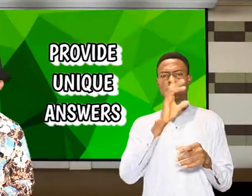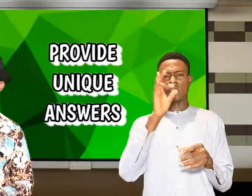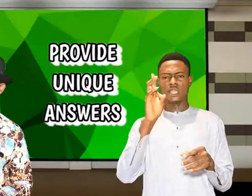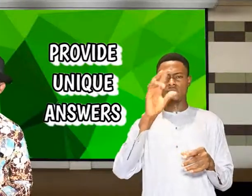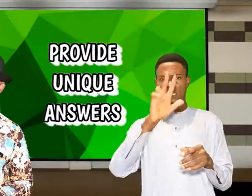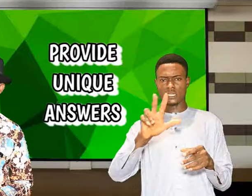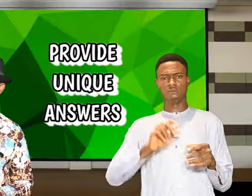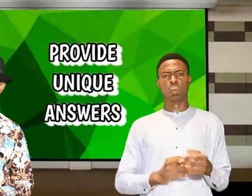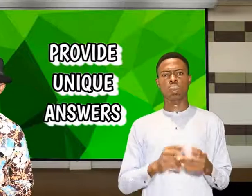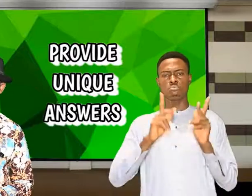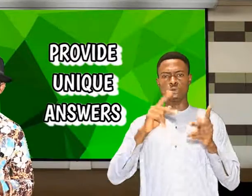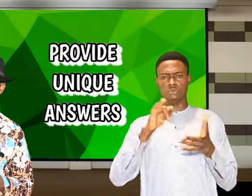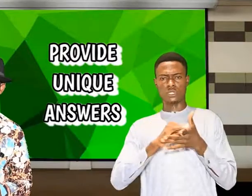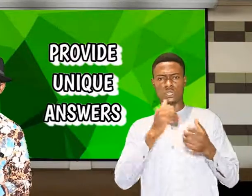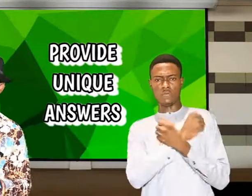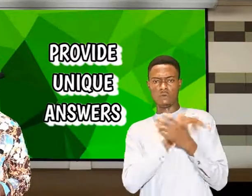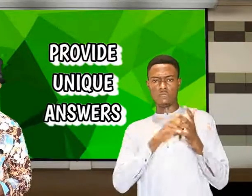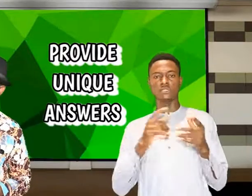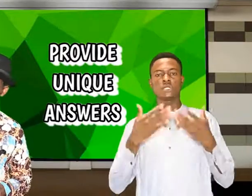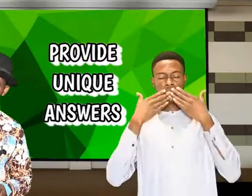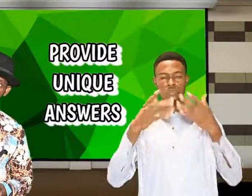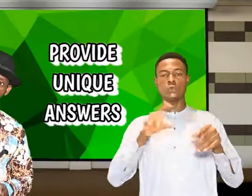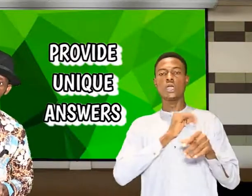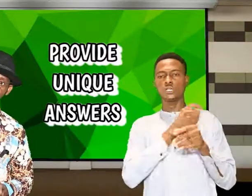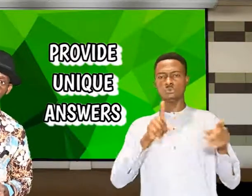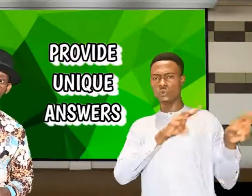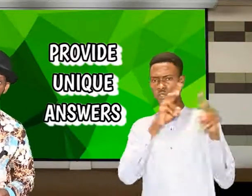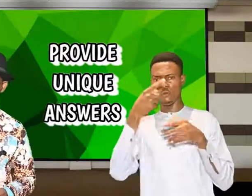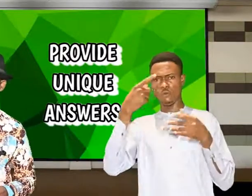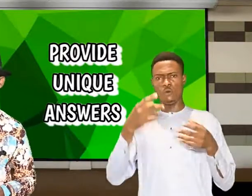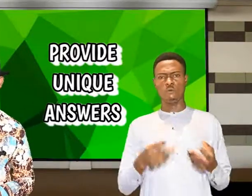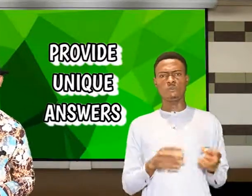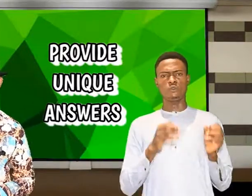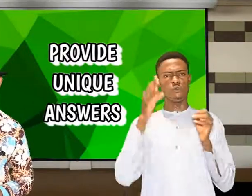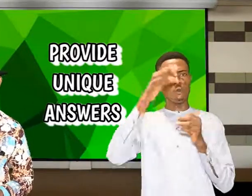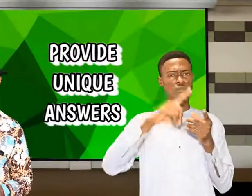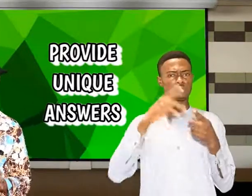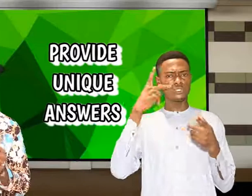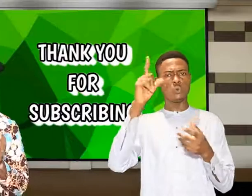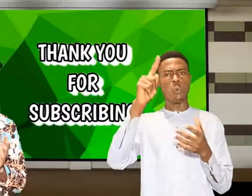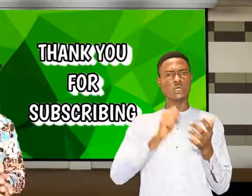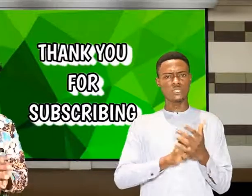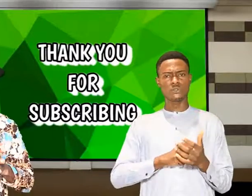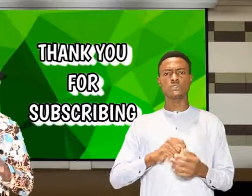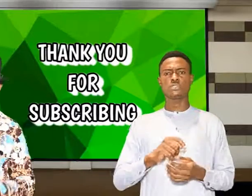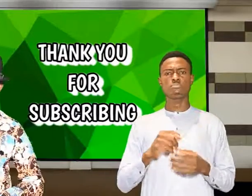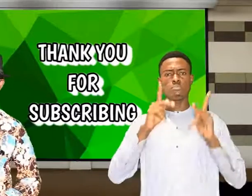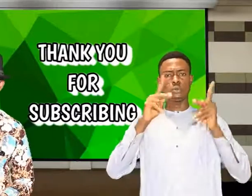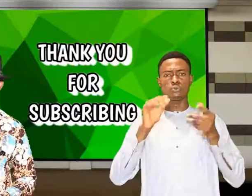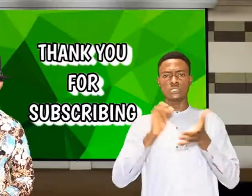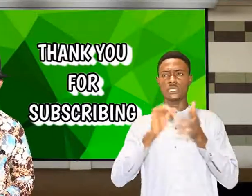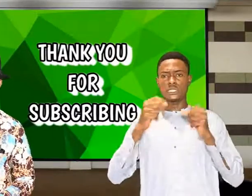subscribers, and this is all due to your effort. Thank you. I'm looking forward to get to 1,000 subscribers so that I could be monetized